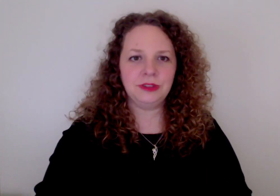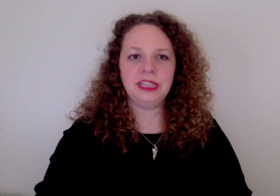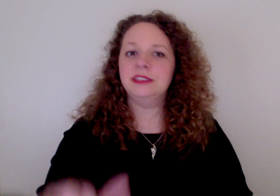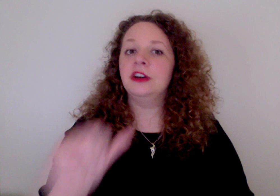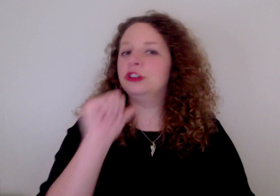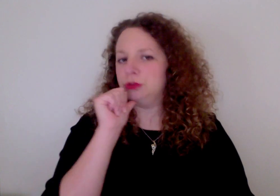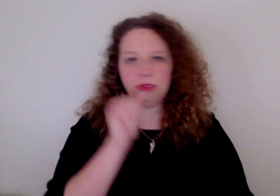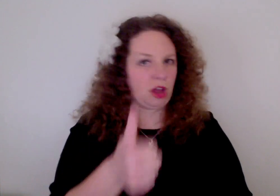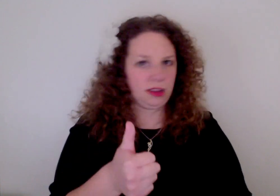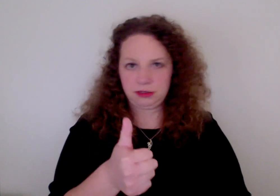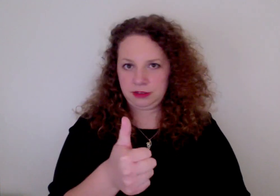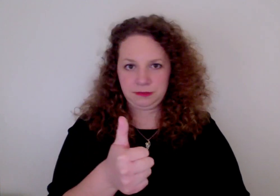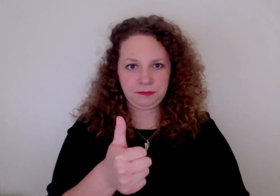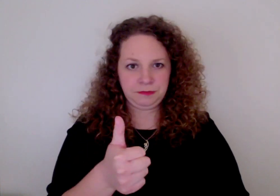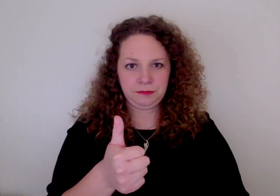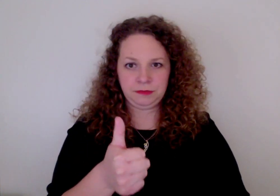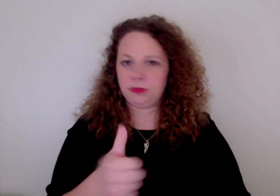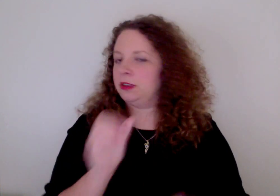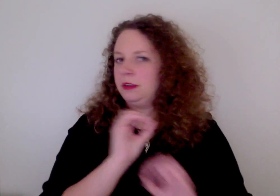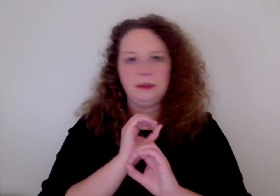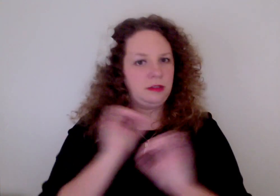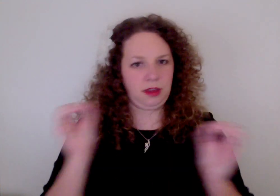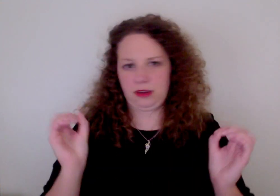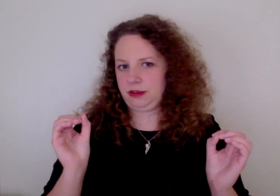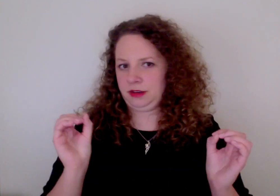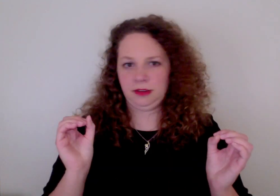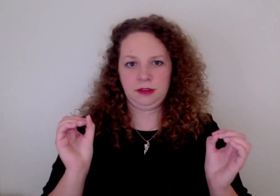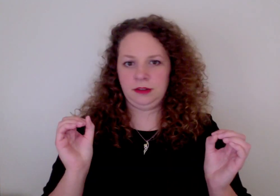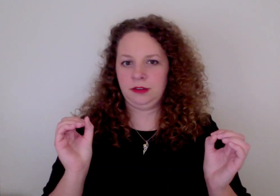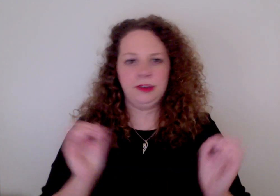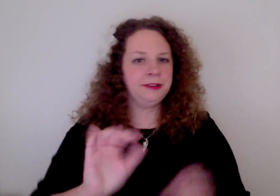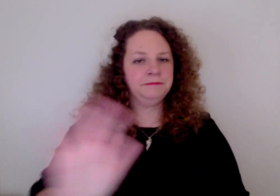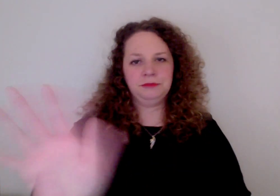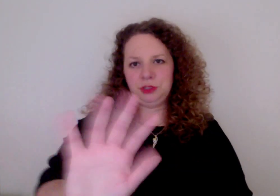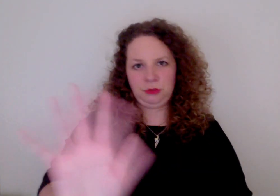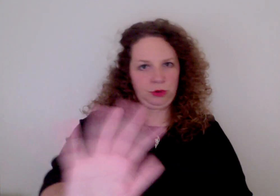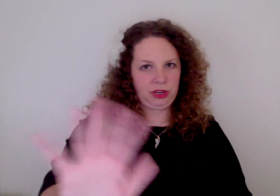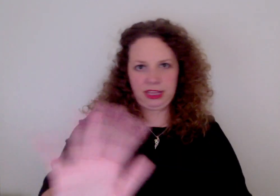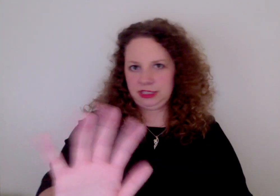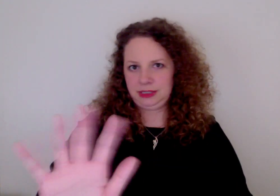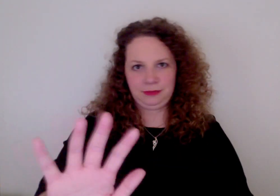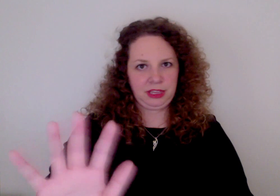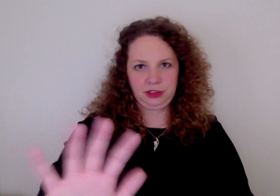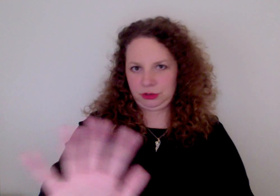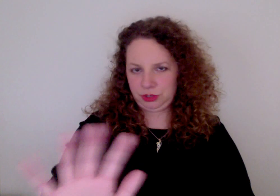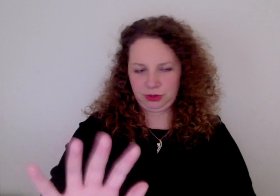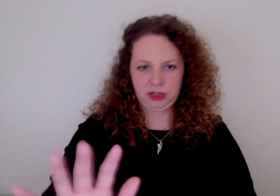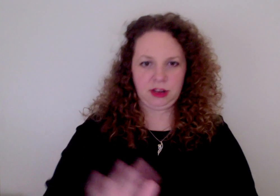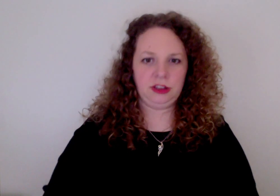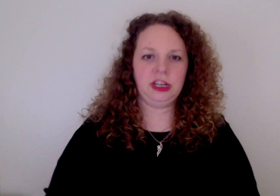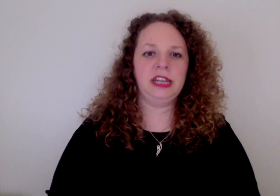these. So not, none, to warn against something, don't do it, not a good idea.